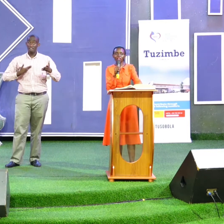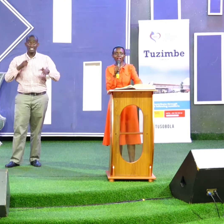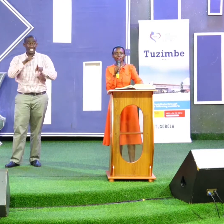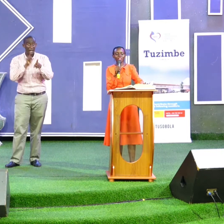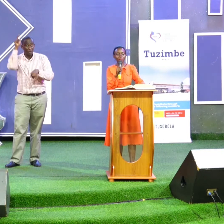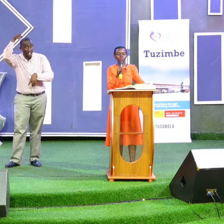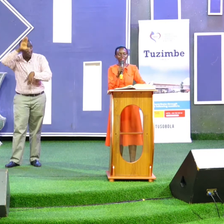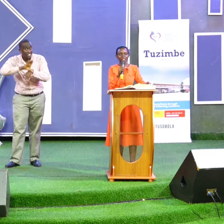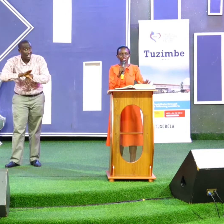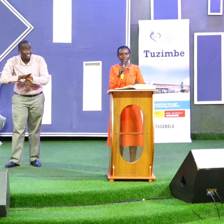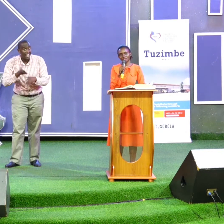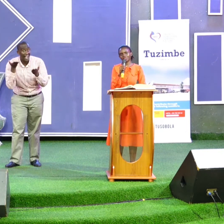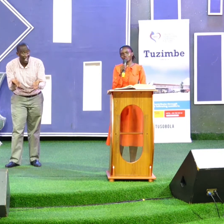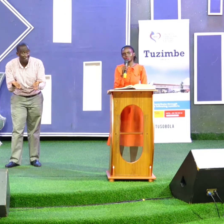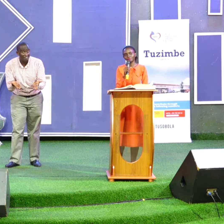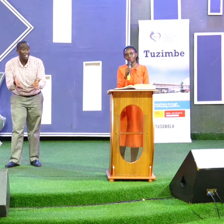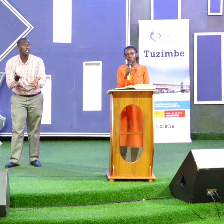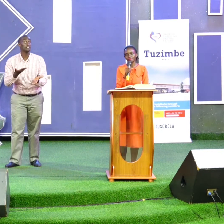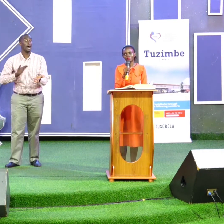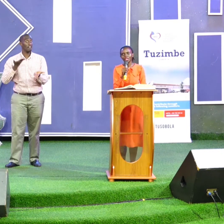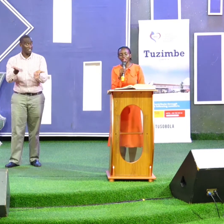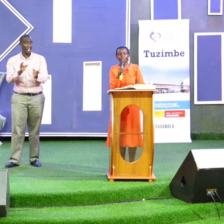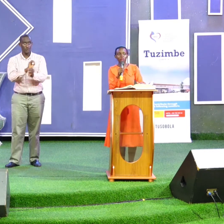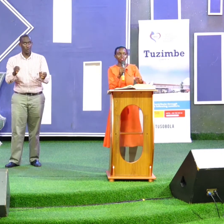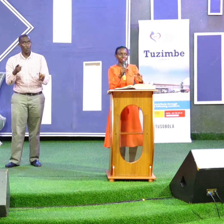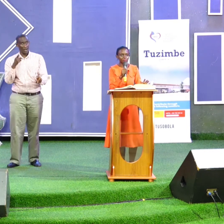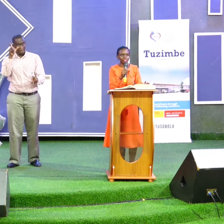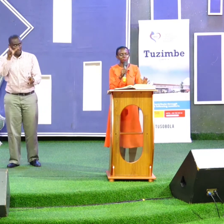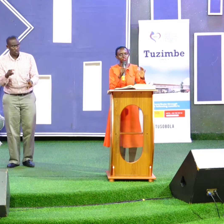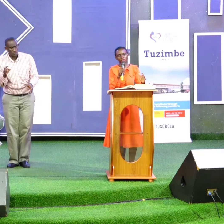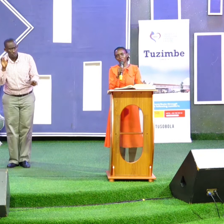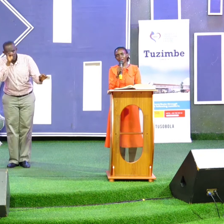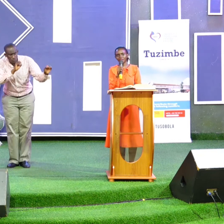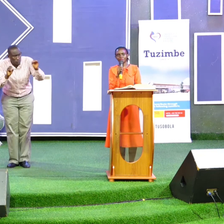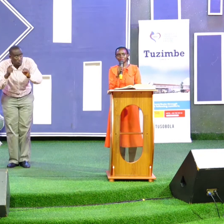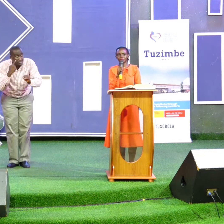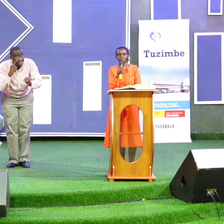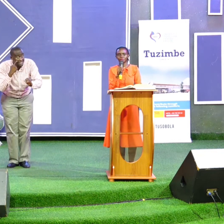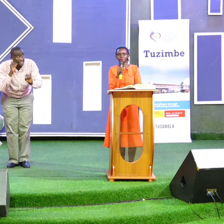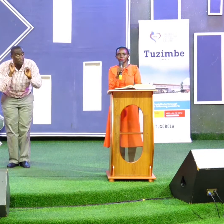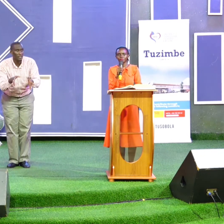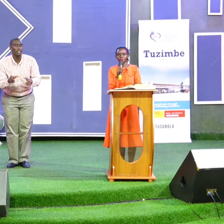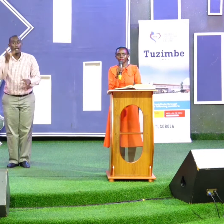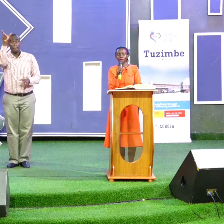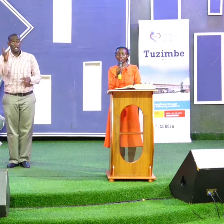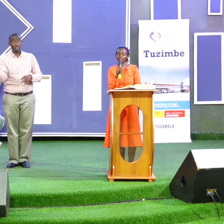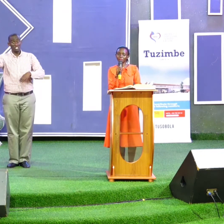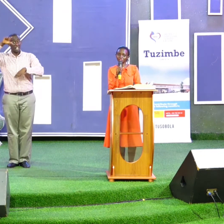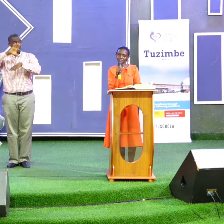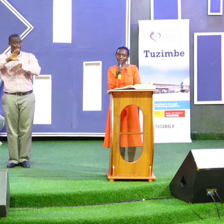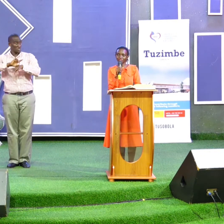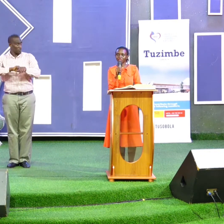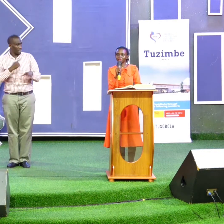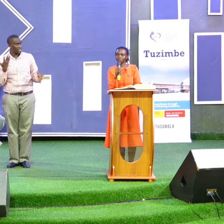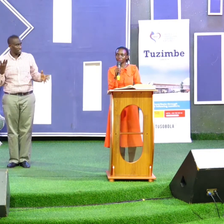They no longer have time to attend church. Even when you seek for them, you don't find them. When they come